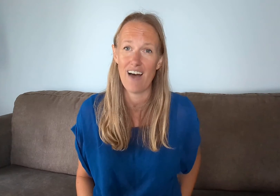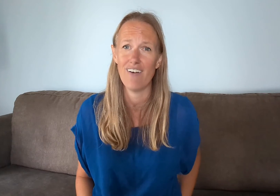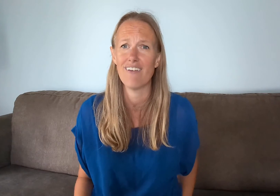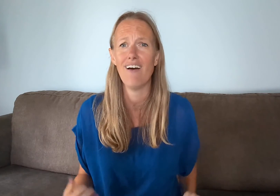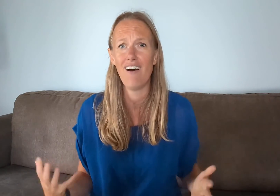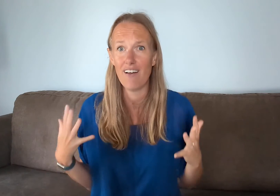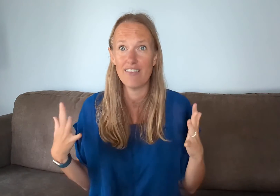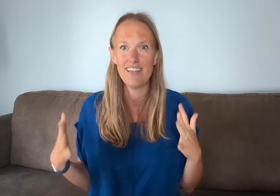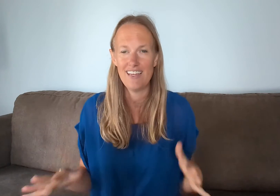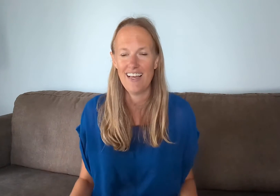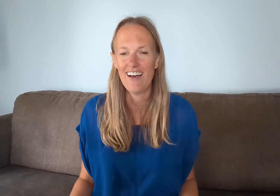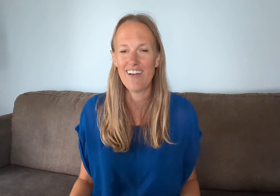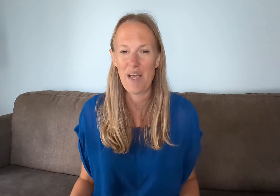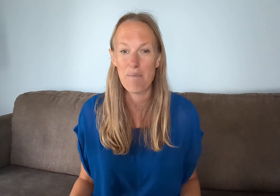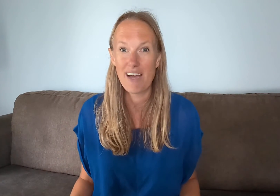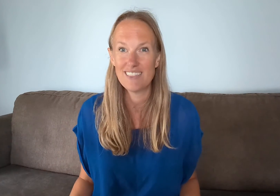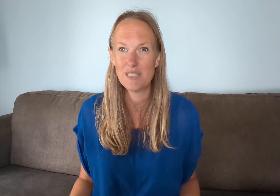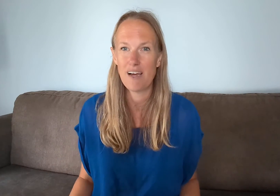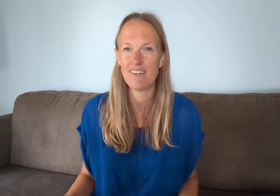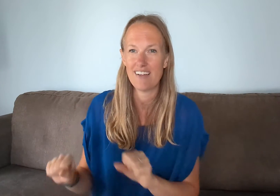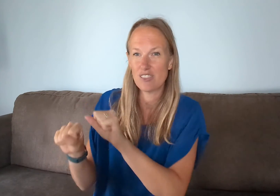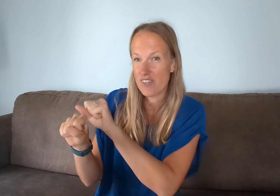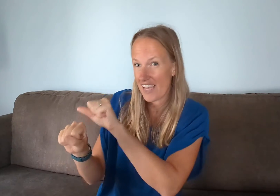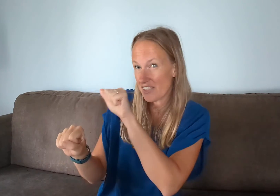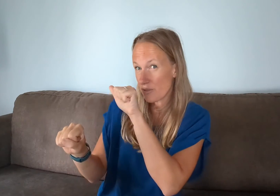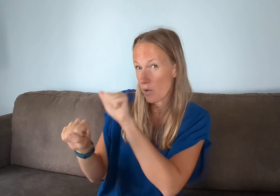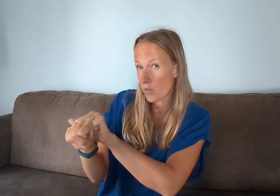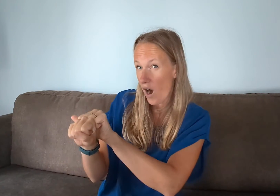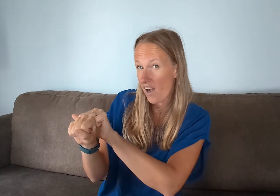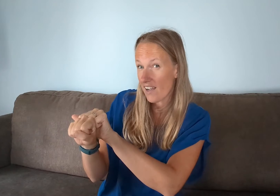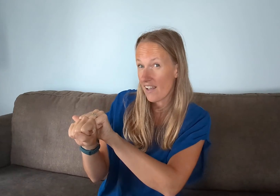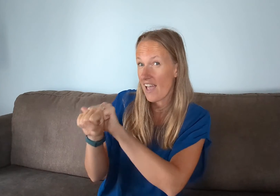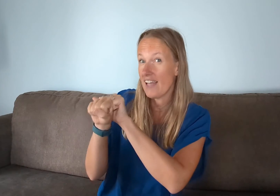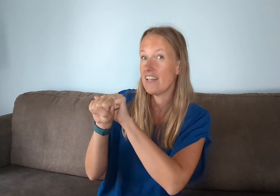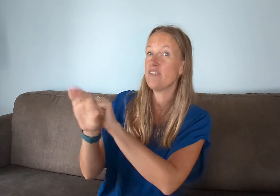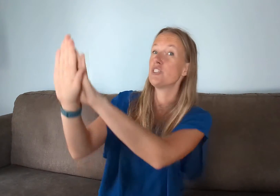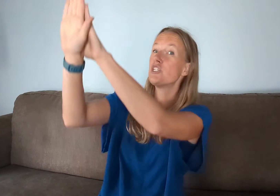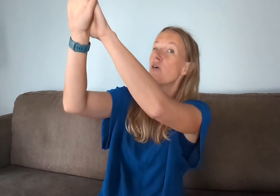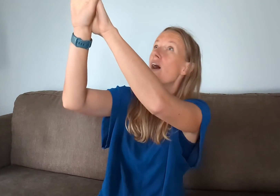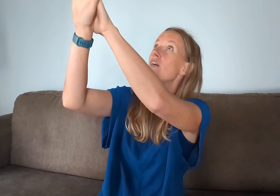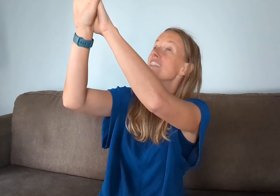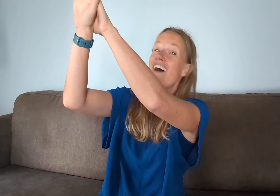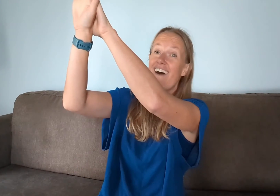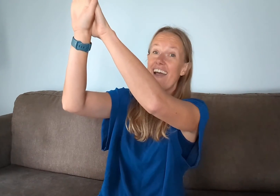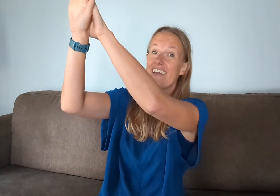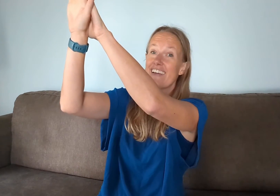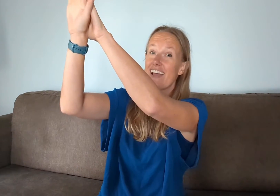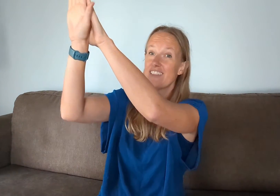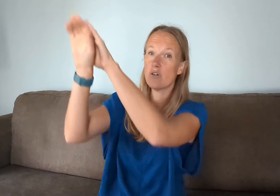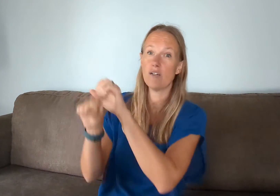down. Okay, mountains bow down. So for that, you do a rock, and then you show how it's high. Okay, so I'll try